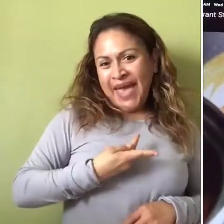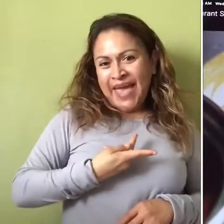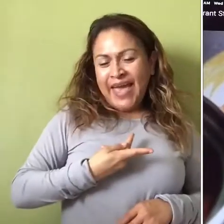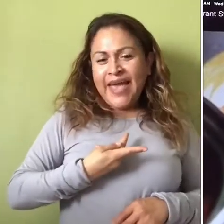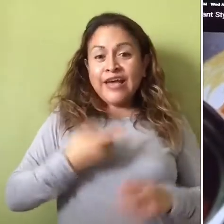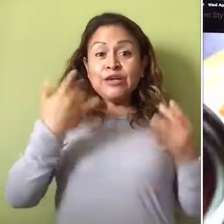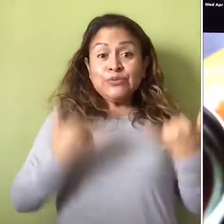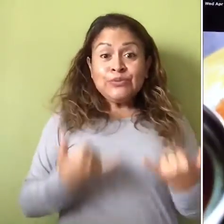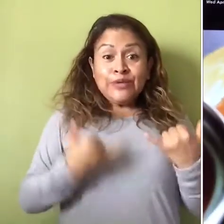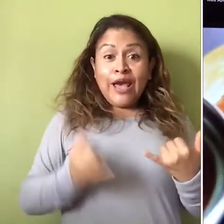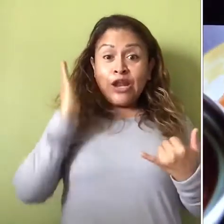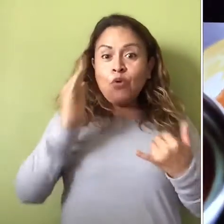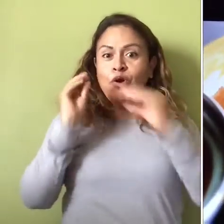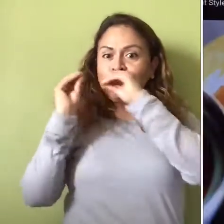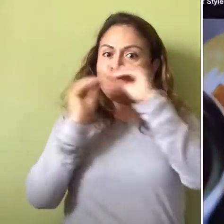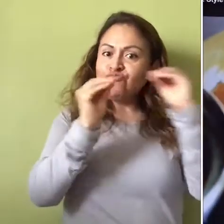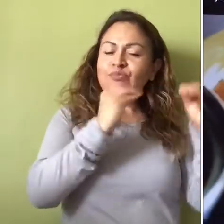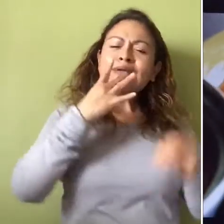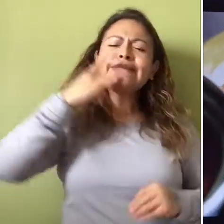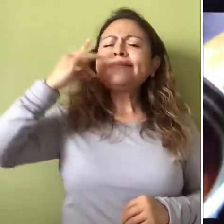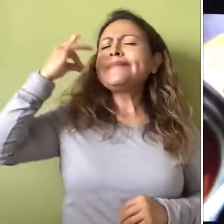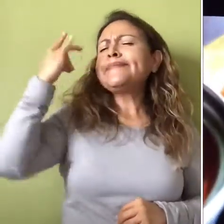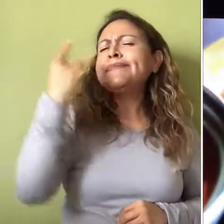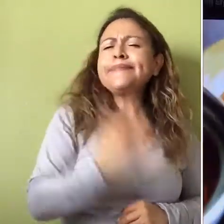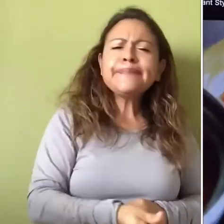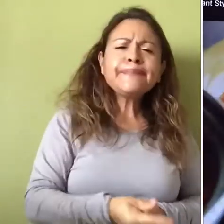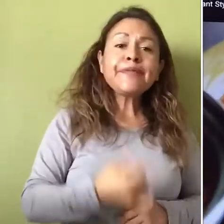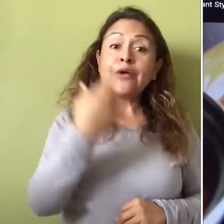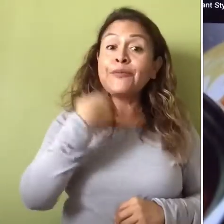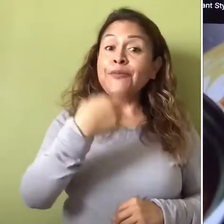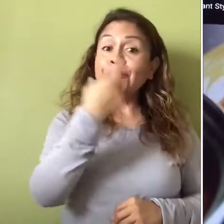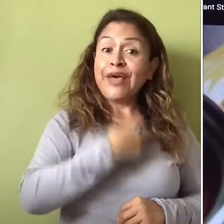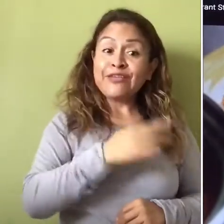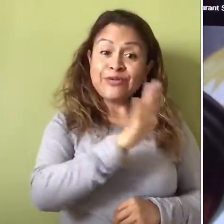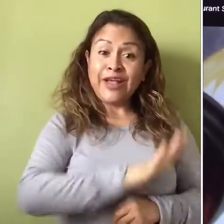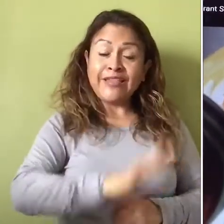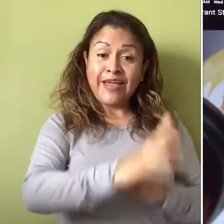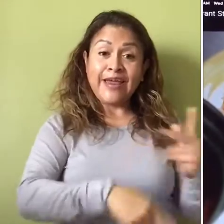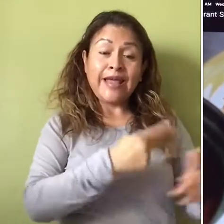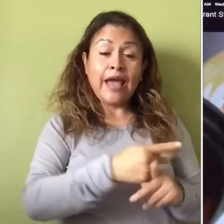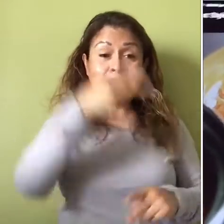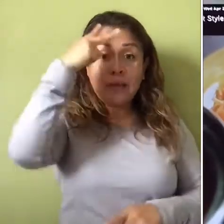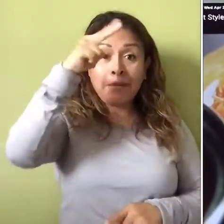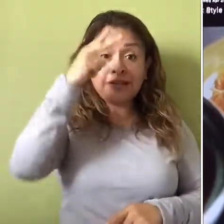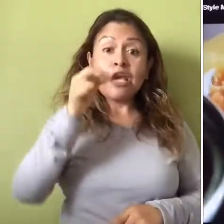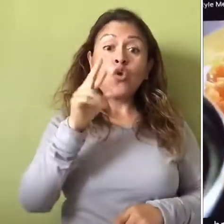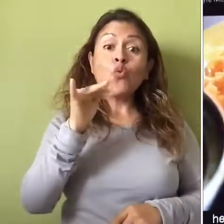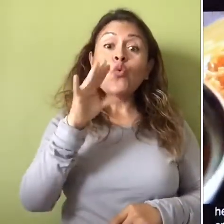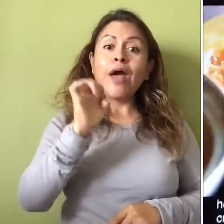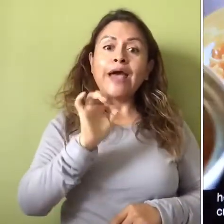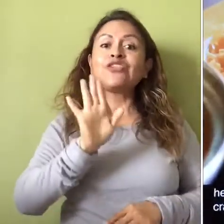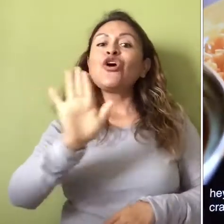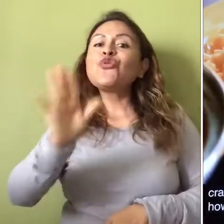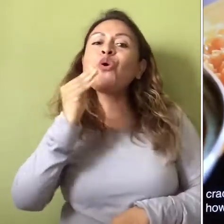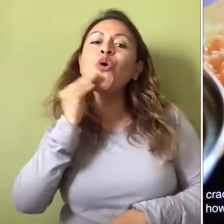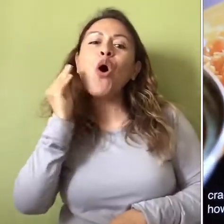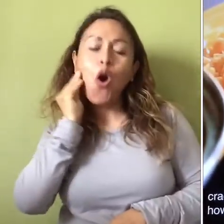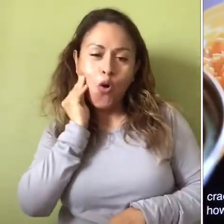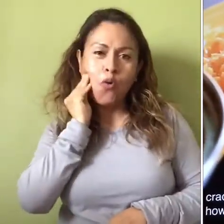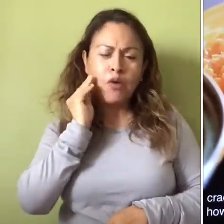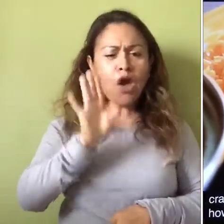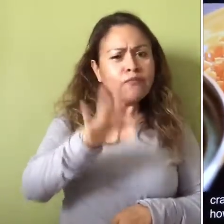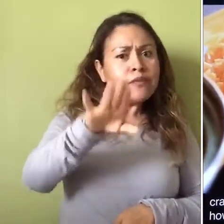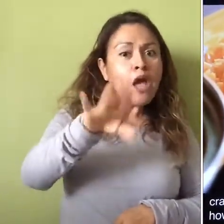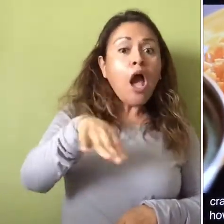Jacks. Today I'm going to show you how to make delicious restaurant-style Mexican rice at home. You know the rice that you get as a side